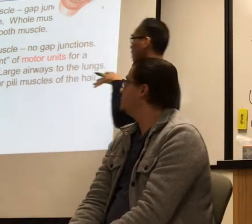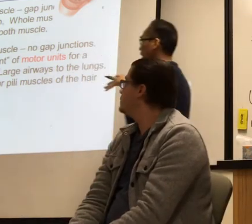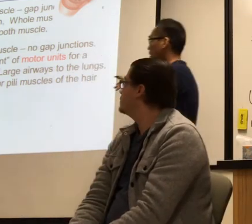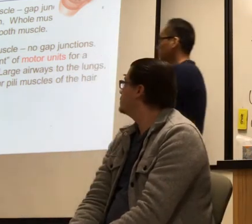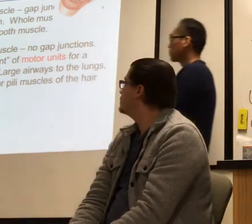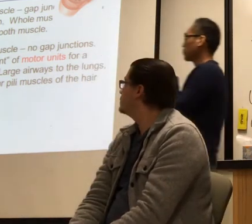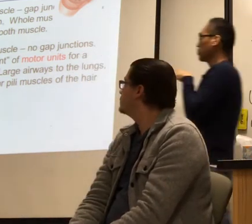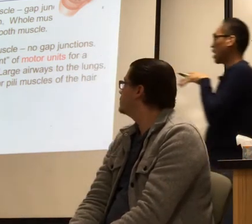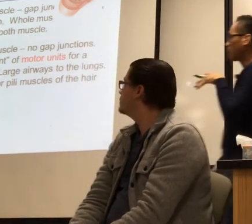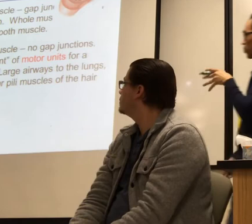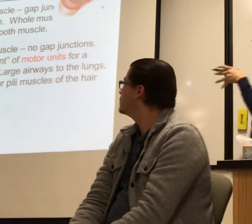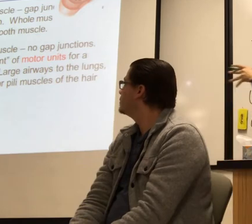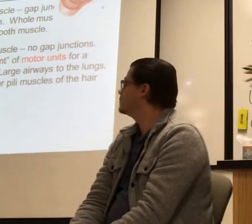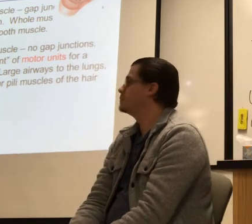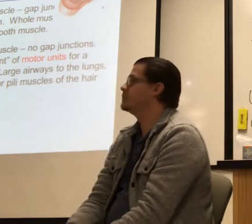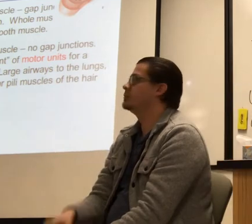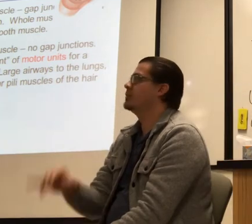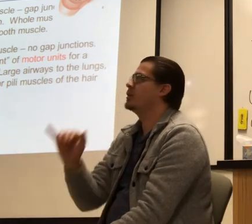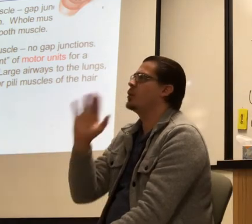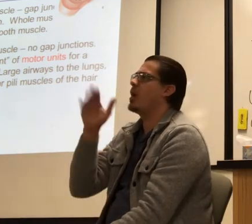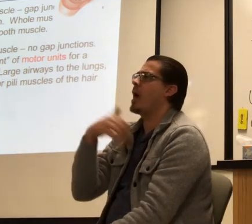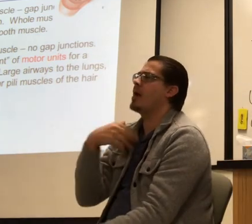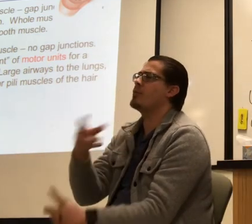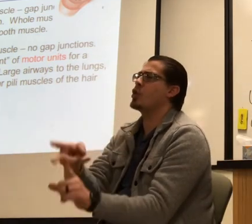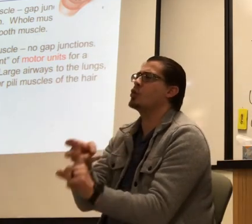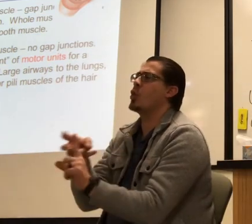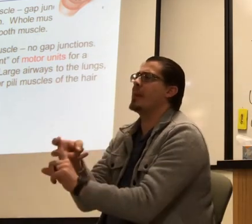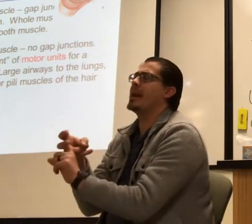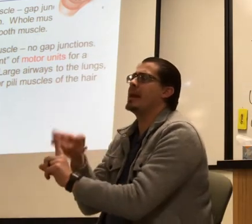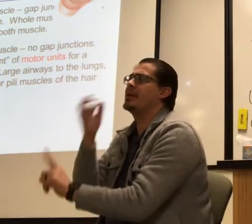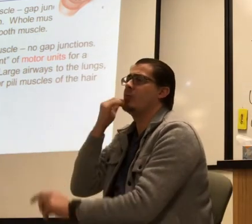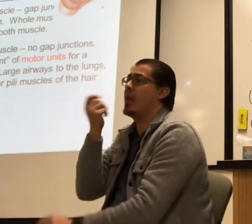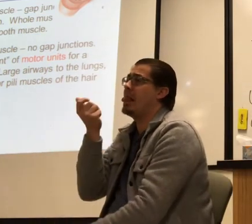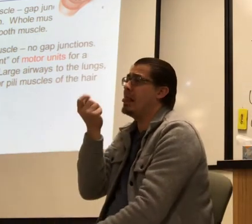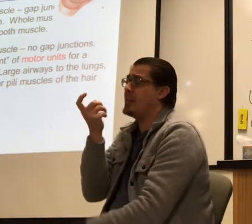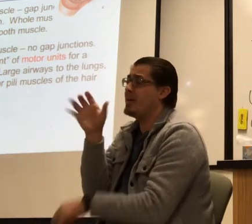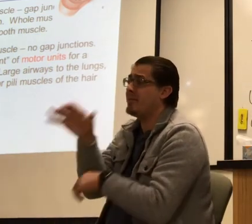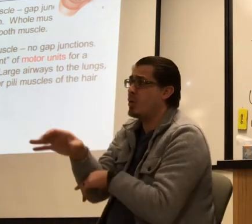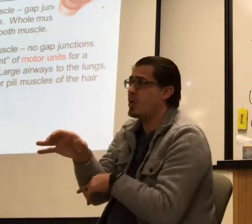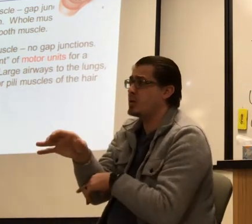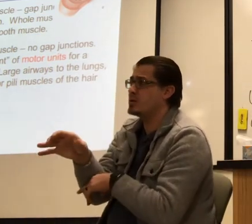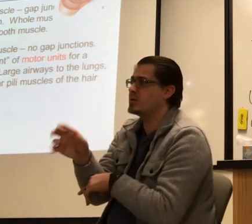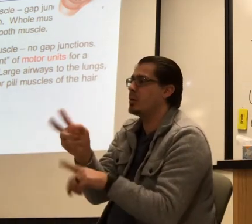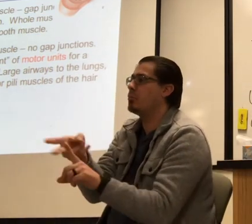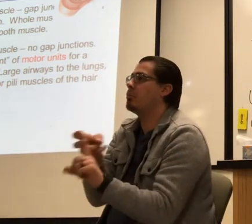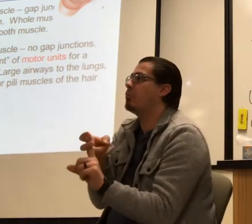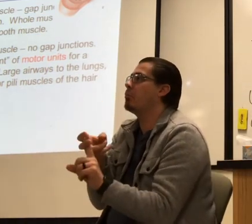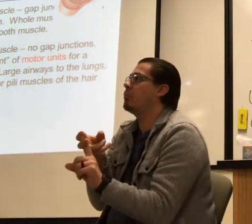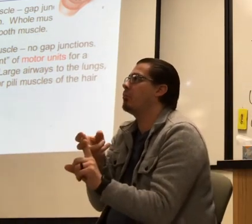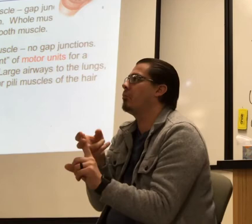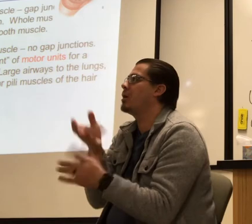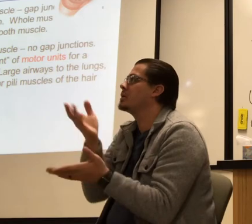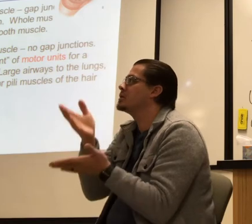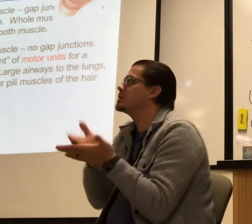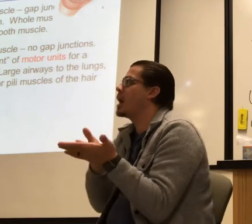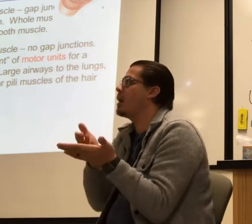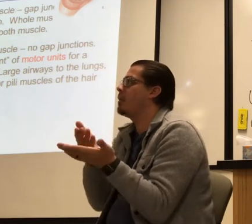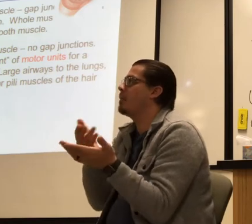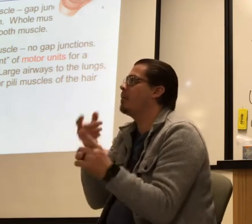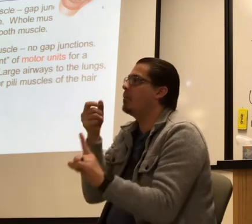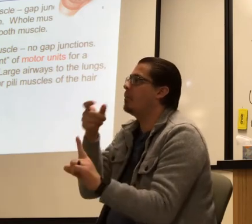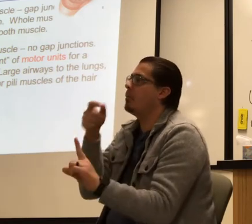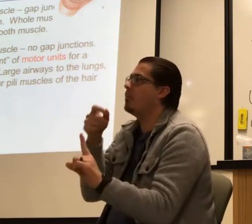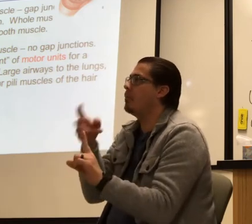So it's like you have recruitment. If you want a little bit of a force, just recruit some units to